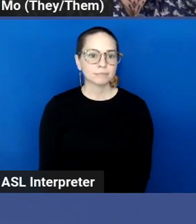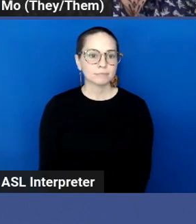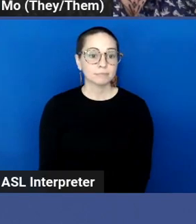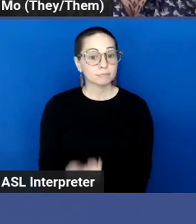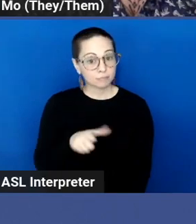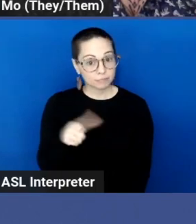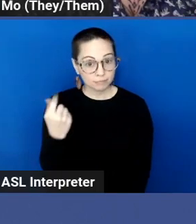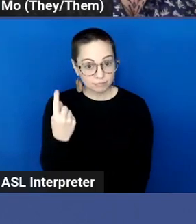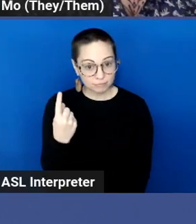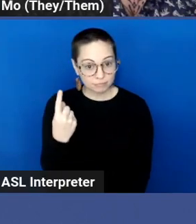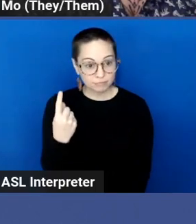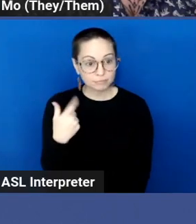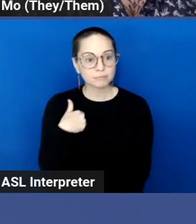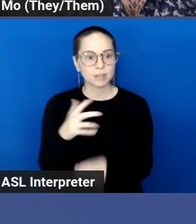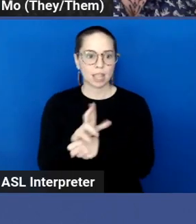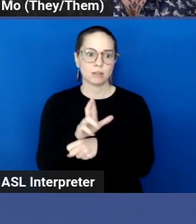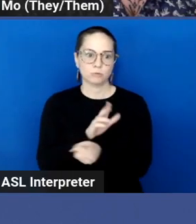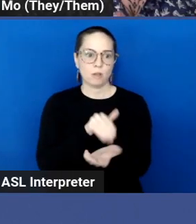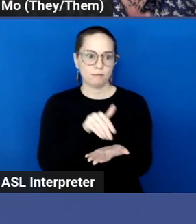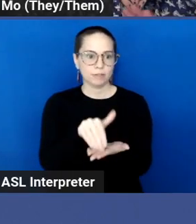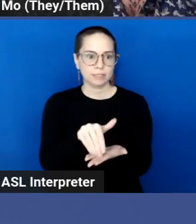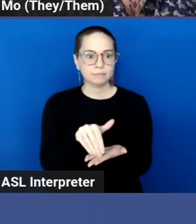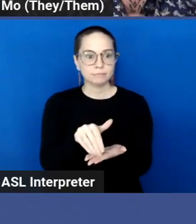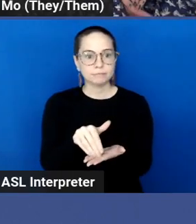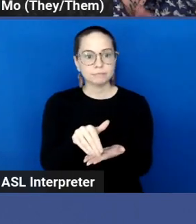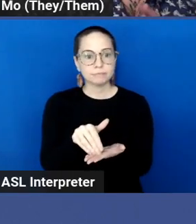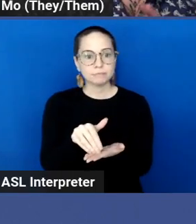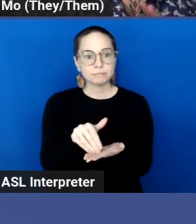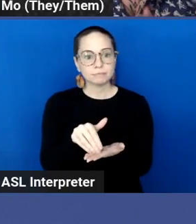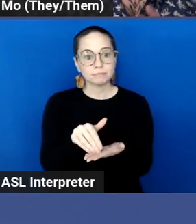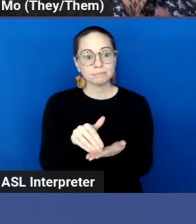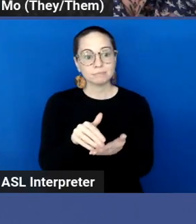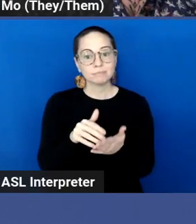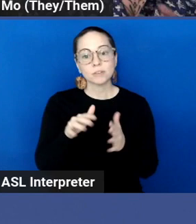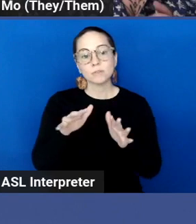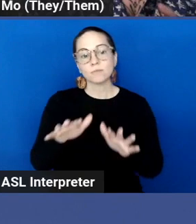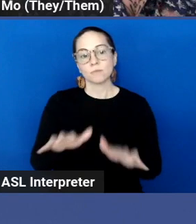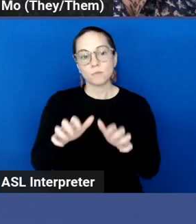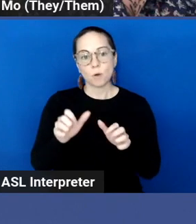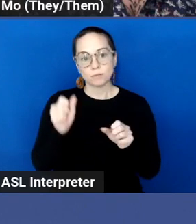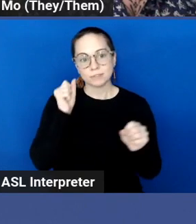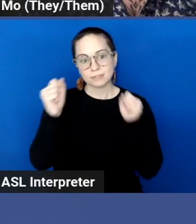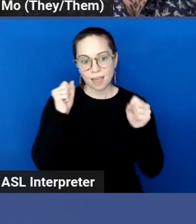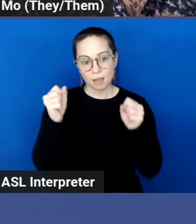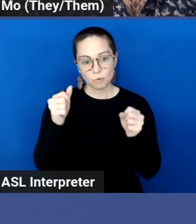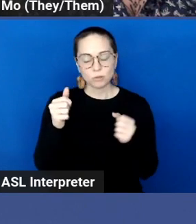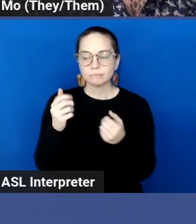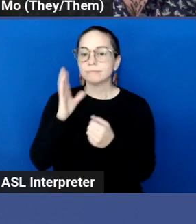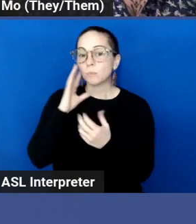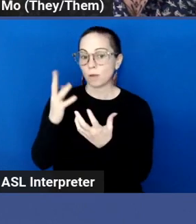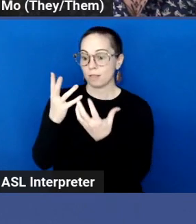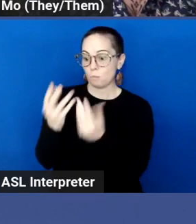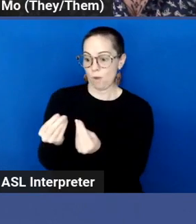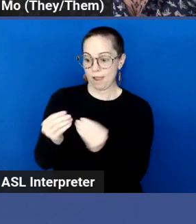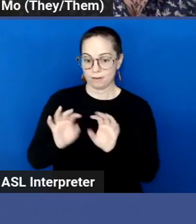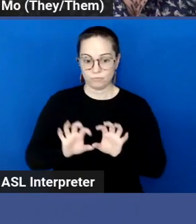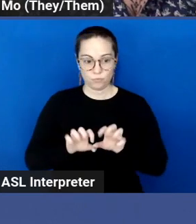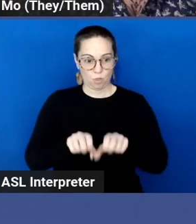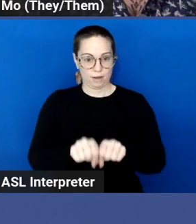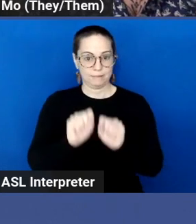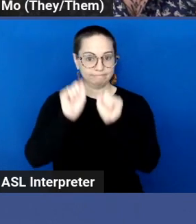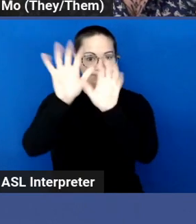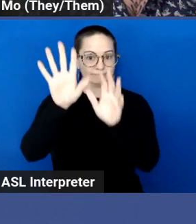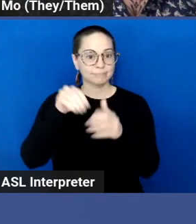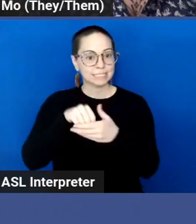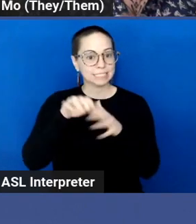Another one that I use frequently is a frozen washcloth. Basically, all I do is get it wet, roll it up, put it in the freezer,